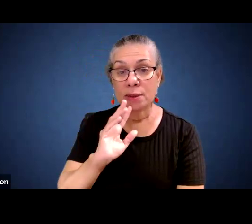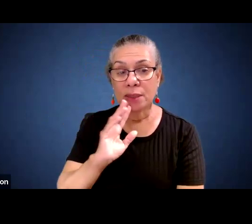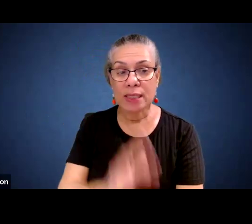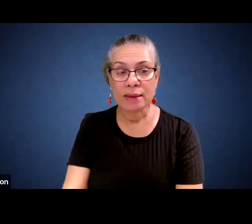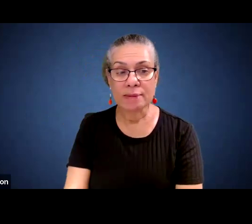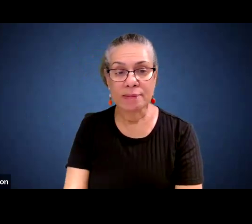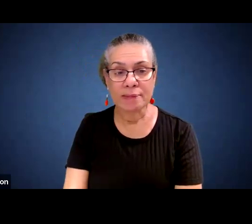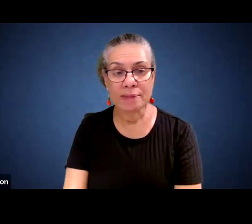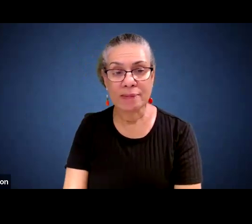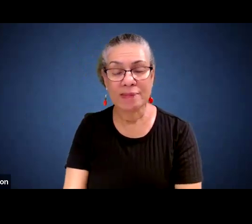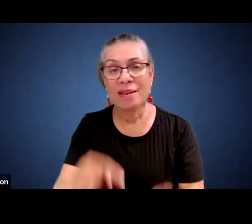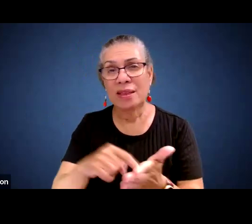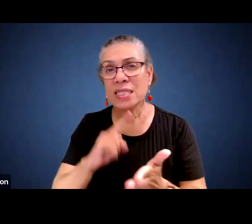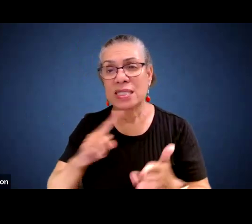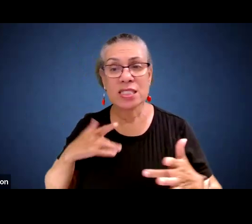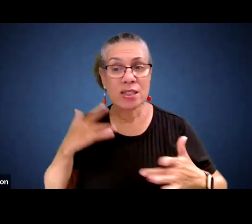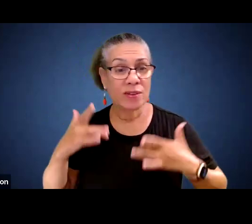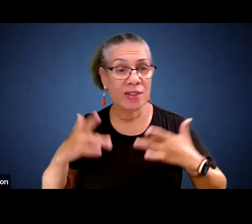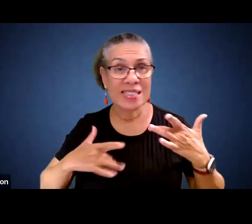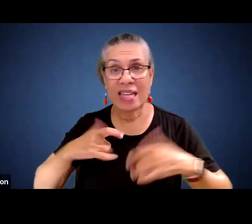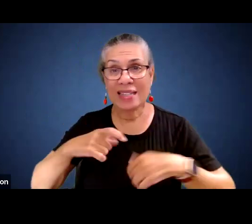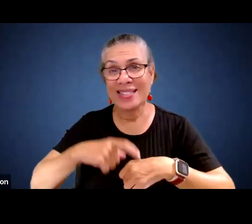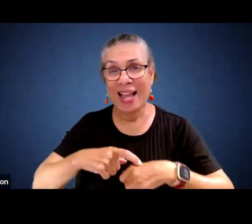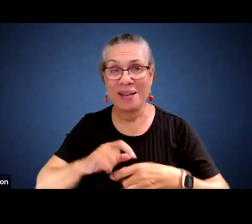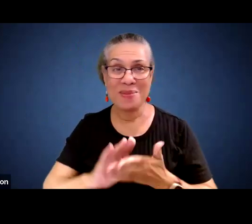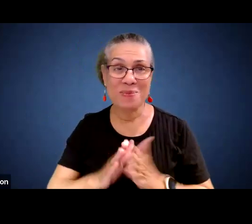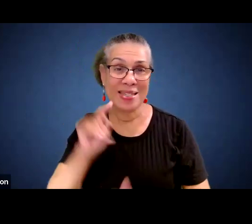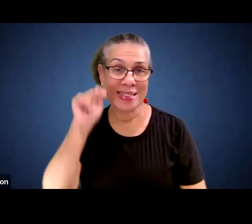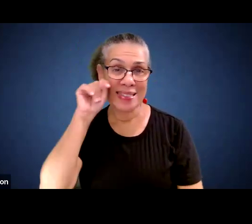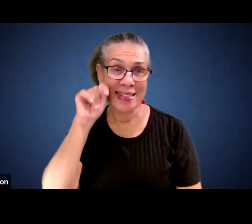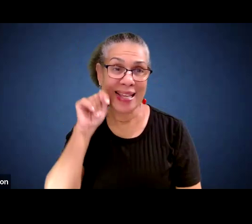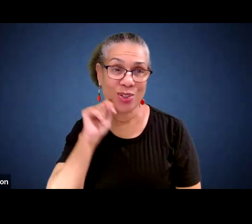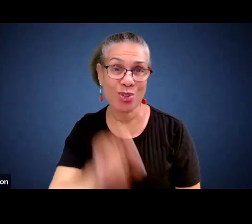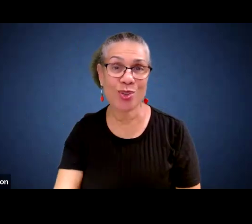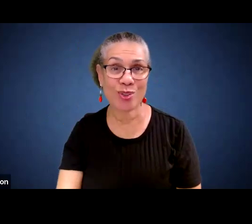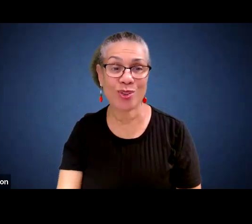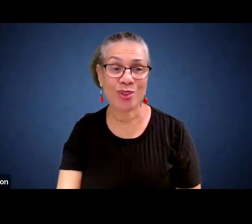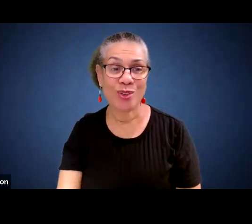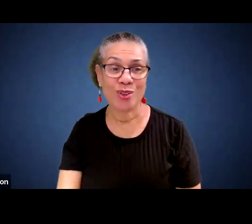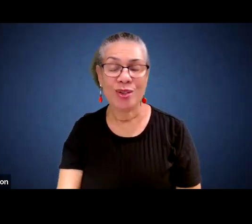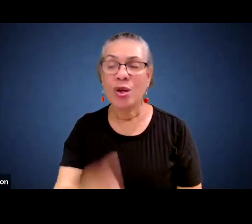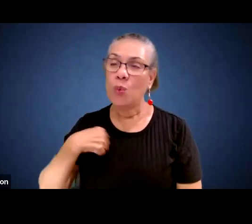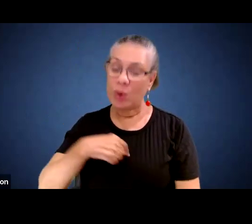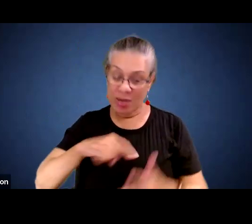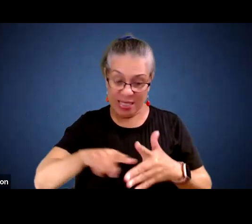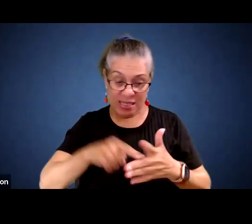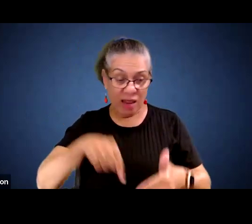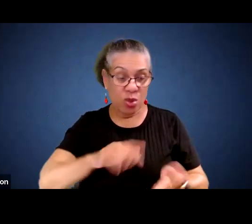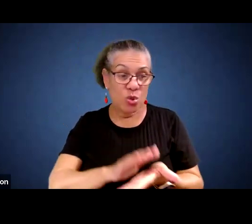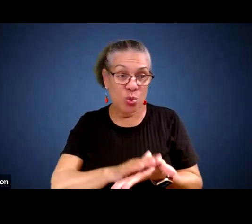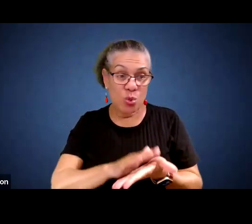it's an exciting time to be a teenager. Mm. And if I'm able, when we started this school, it was